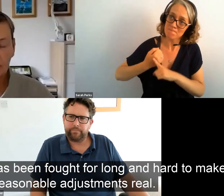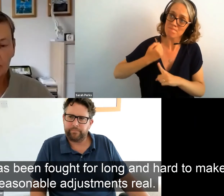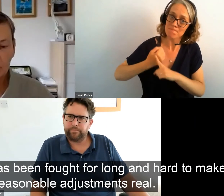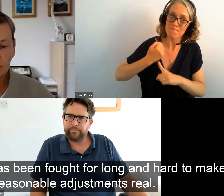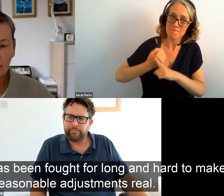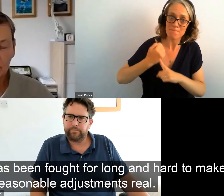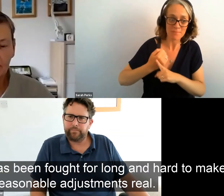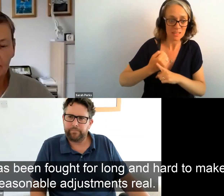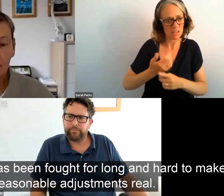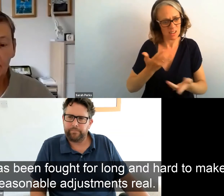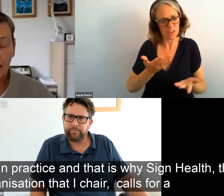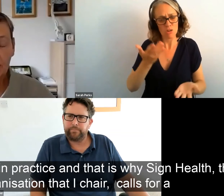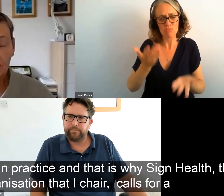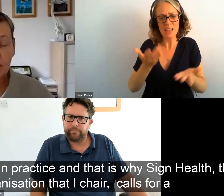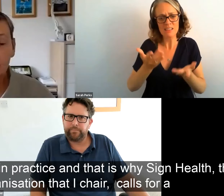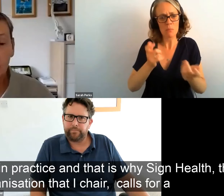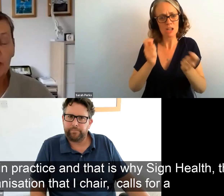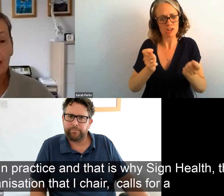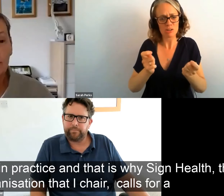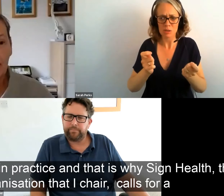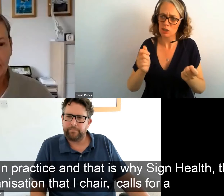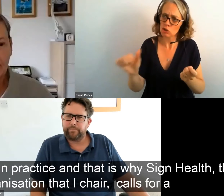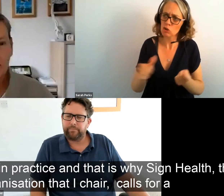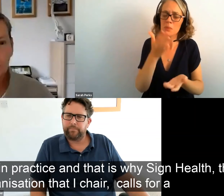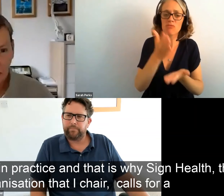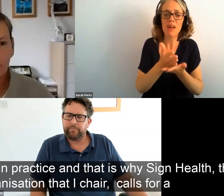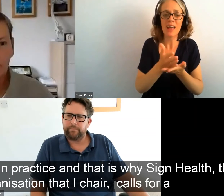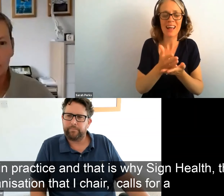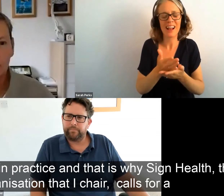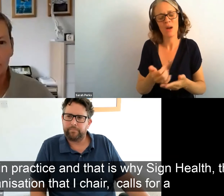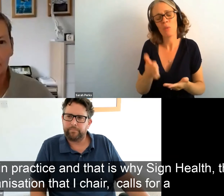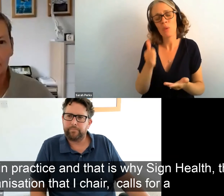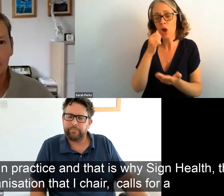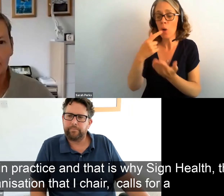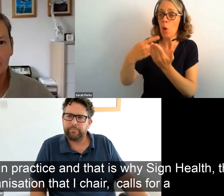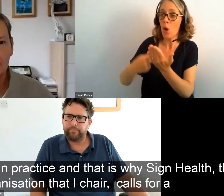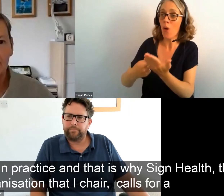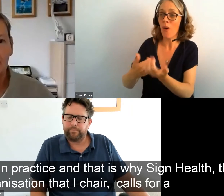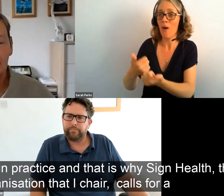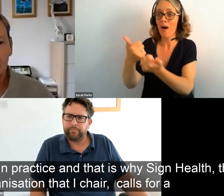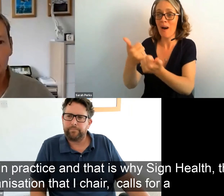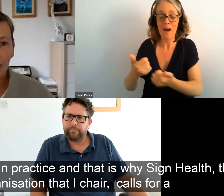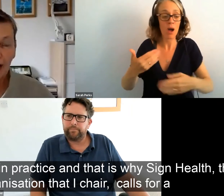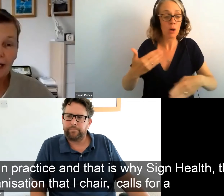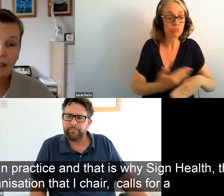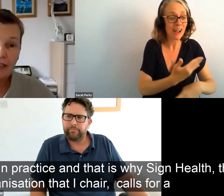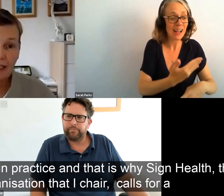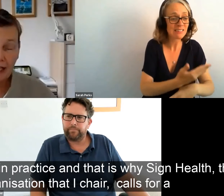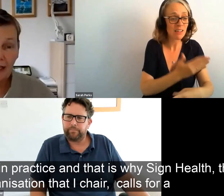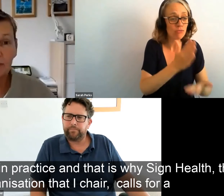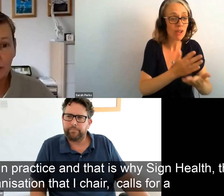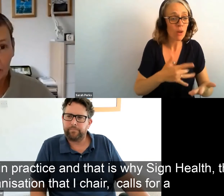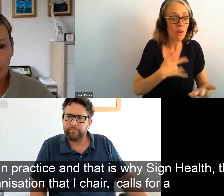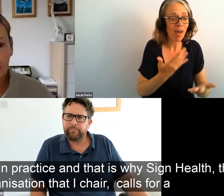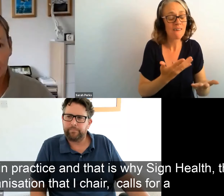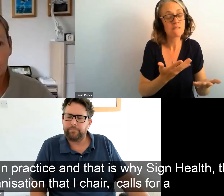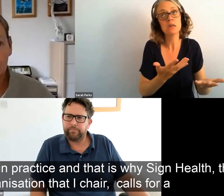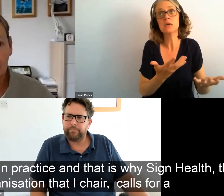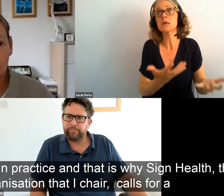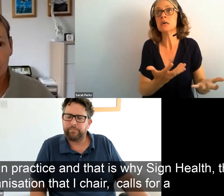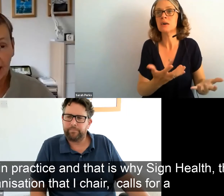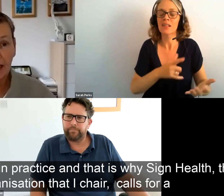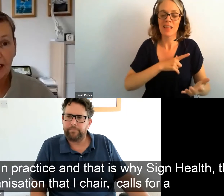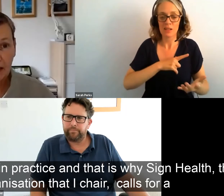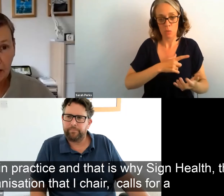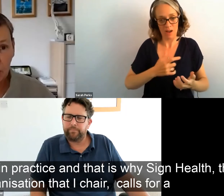reasonable adjustments real. It doesn't work in practice. We know it doesn't work in practice. That's why Sign Health, my organisation